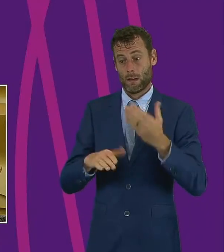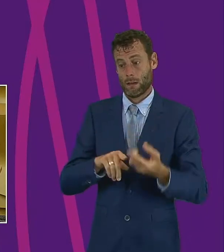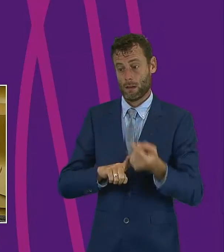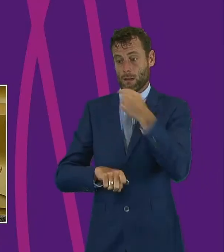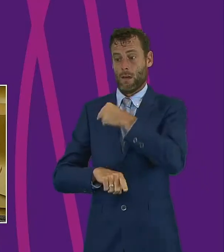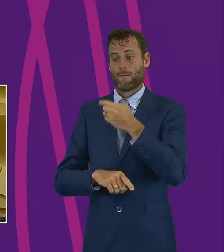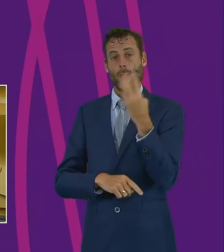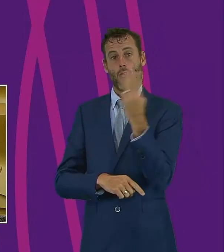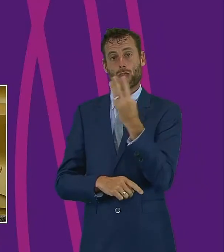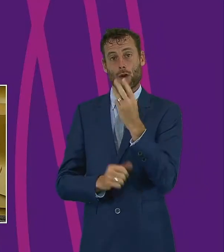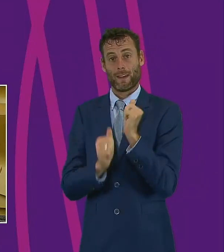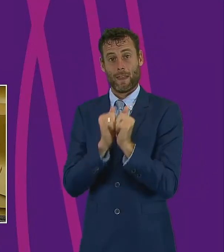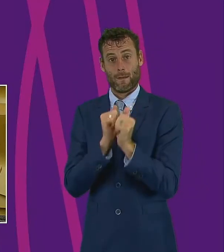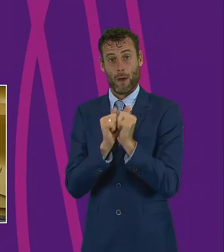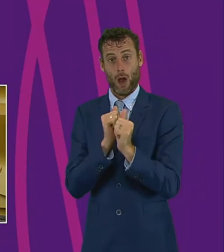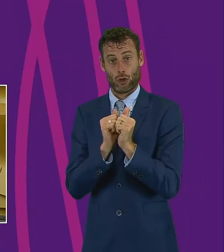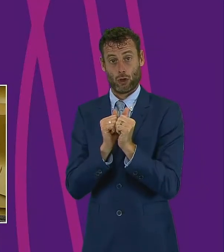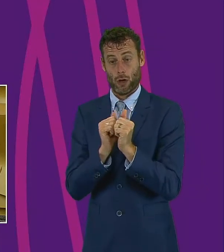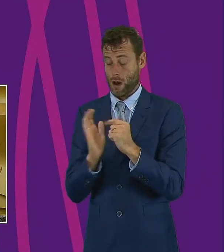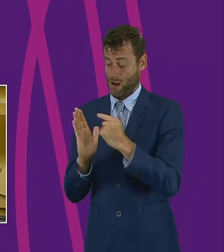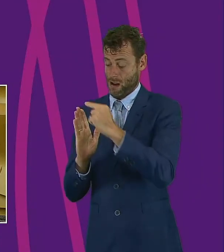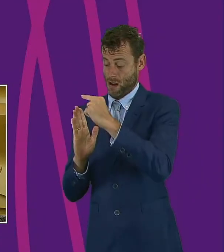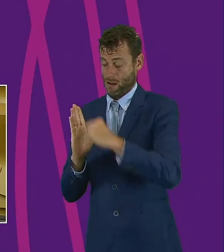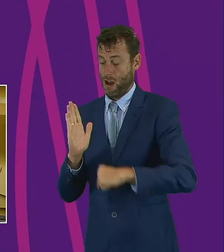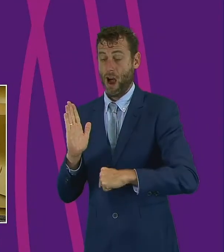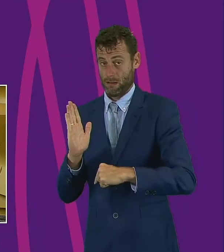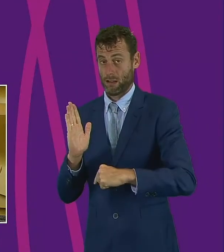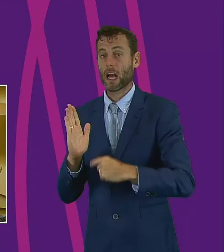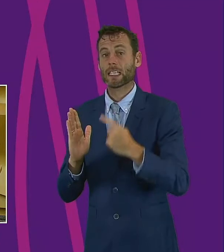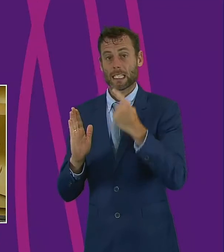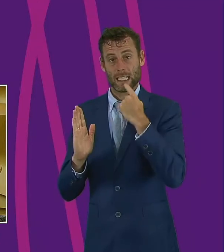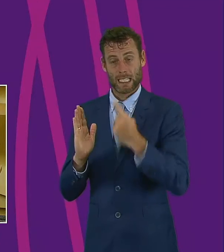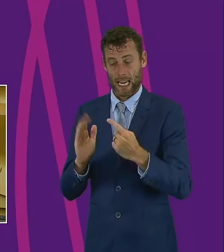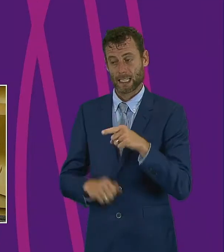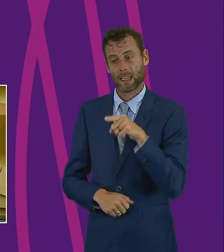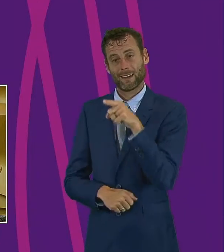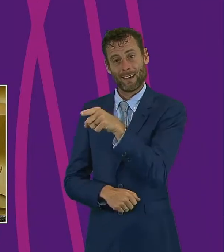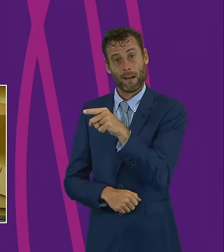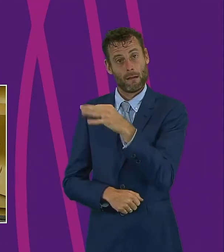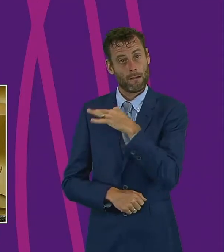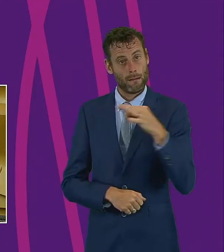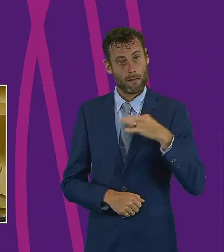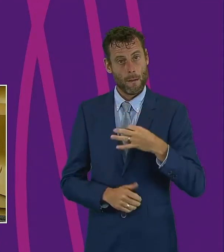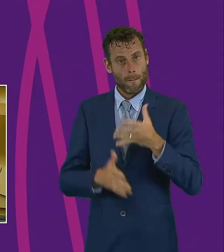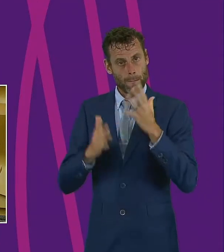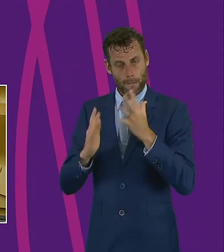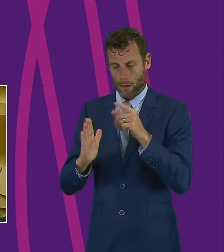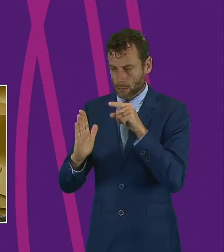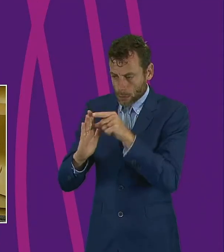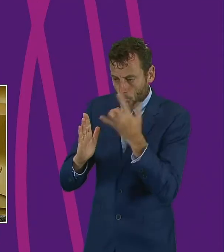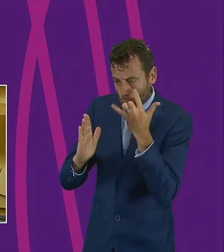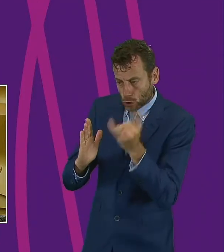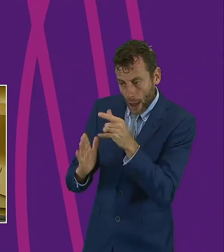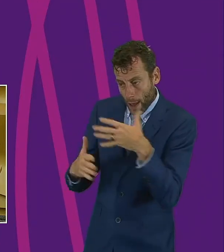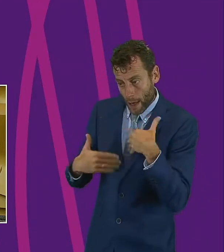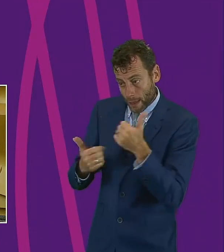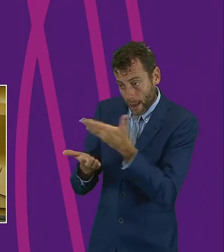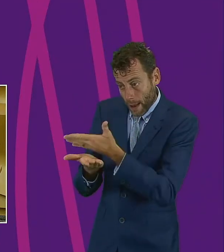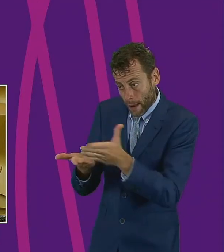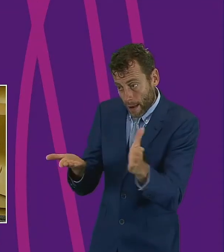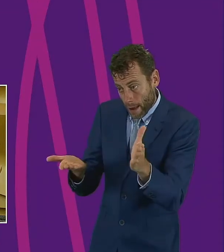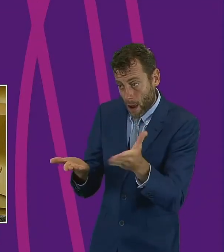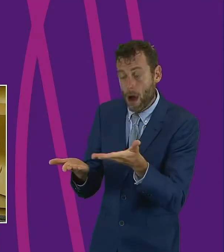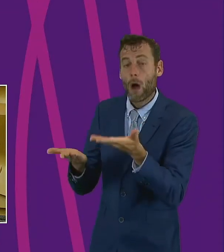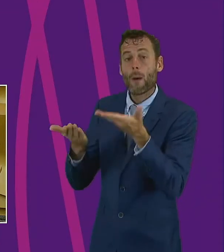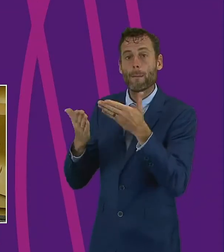guidance specifically refers to the need for clinical screening of patients being discharged from hospital to take place.